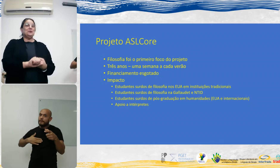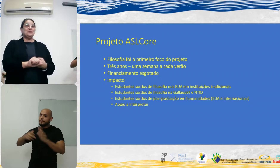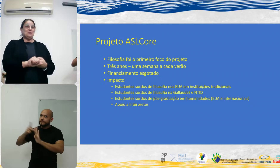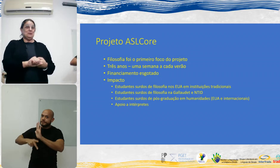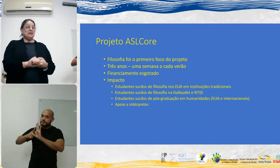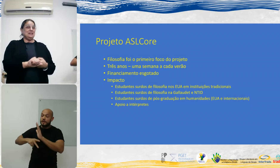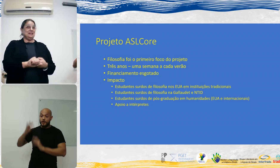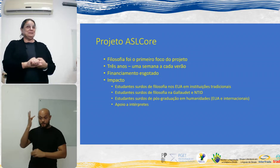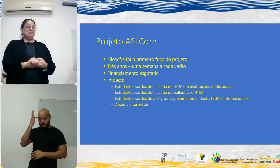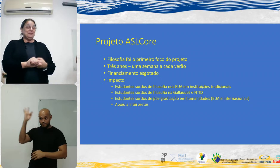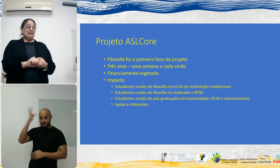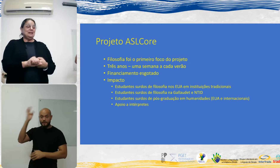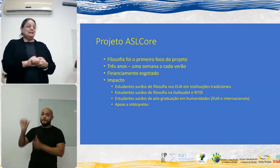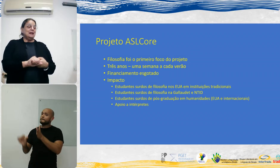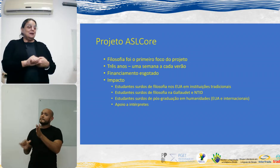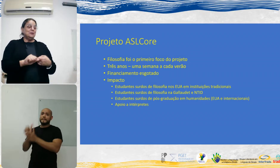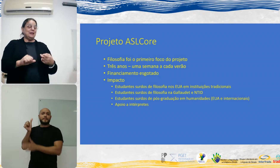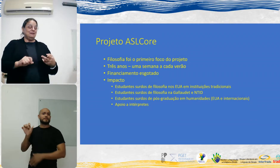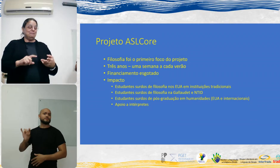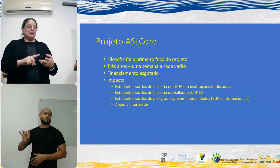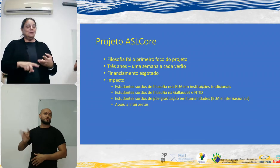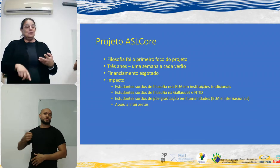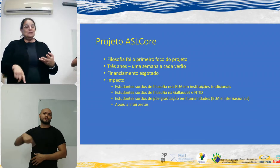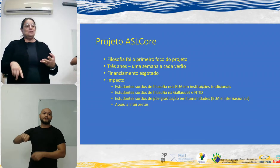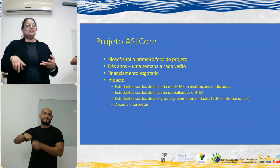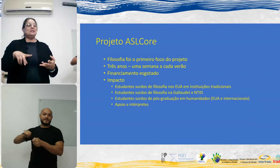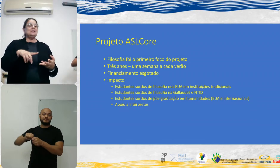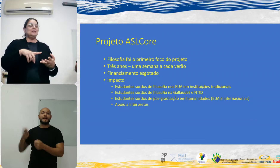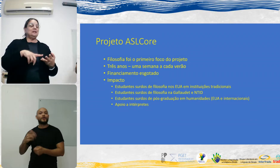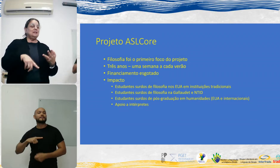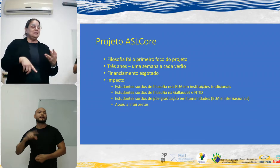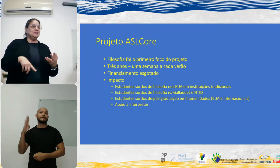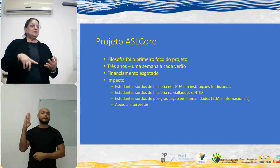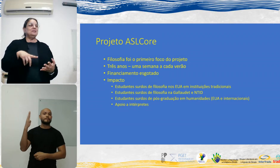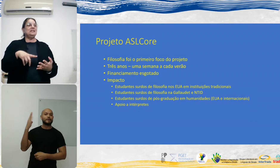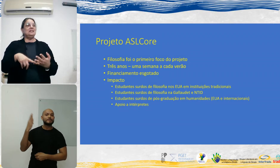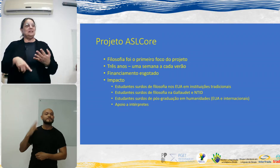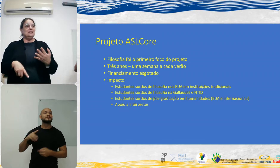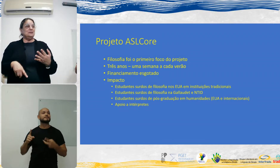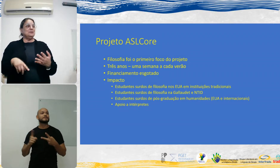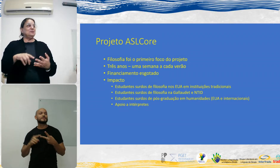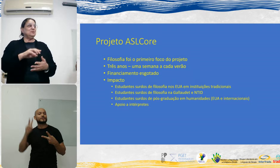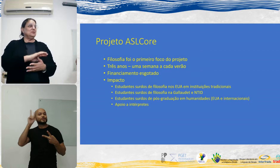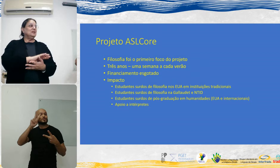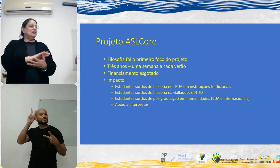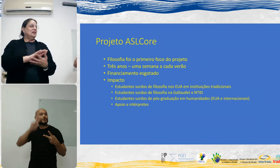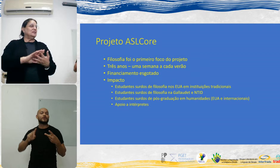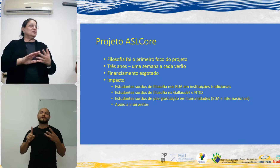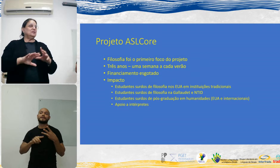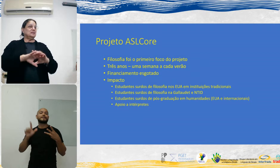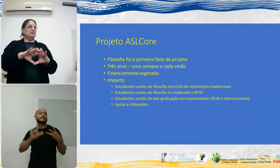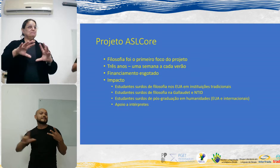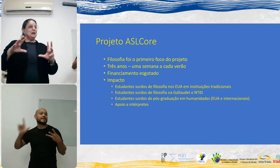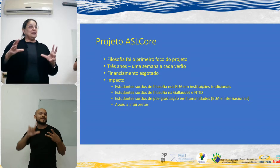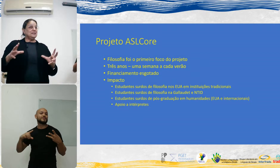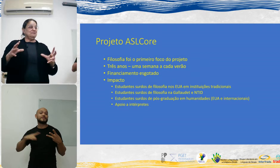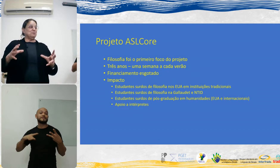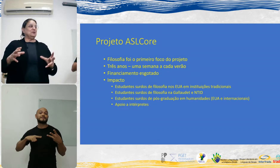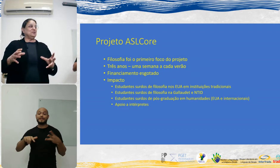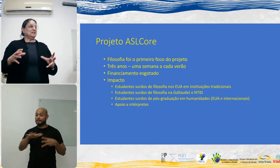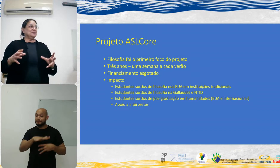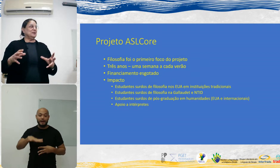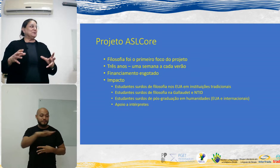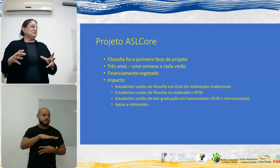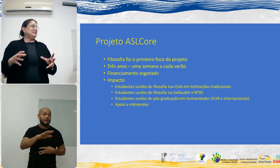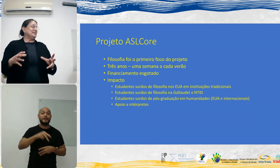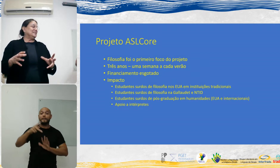the first one we did. Now they have biology and history and literature. It's a massive